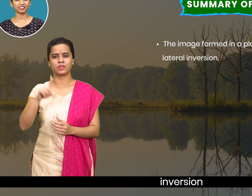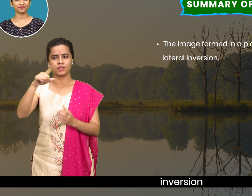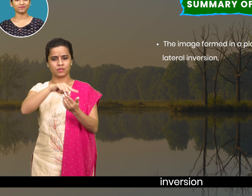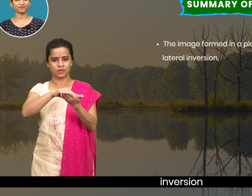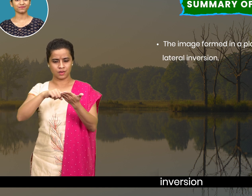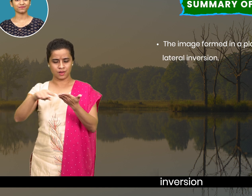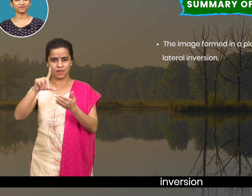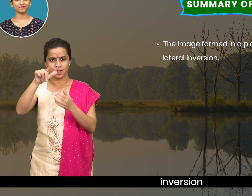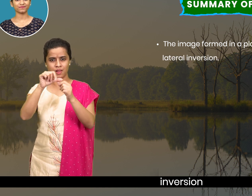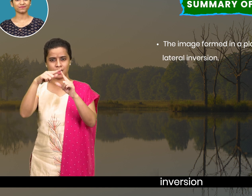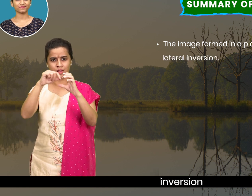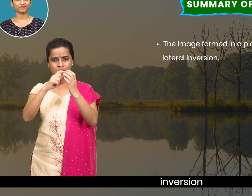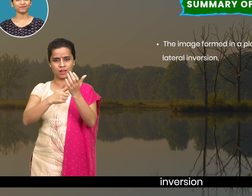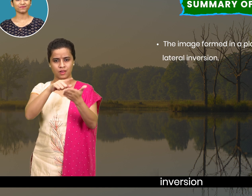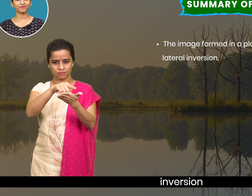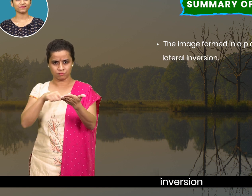inversion.